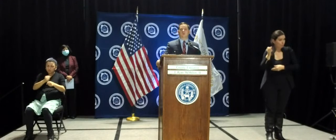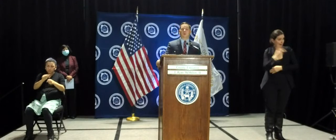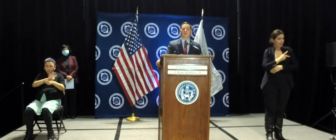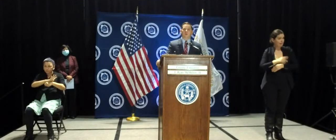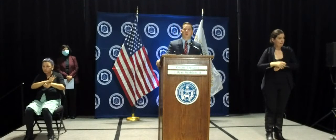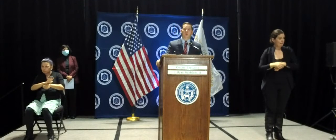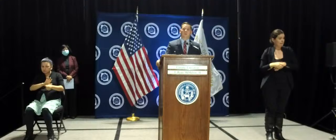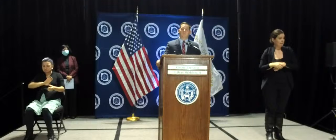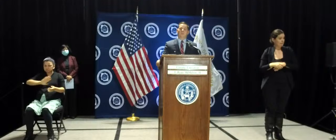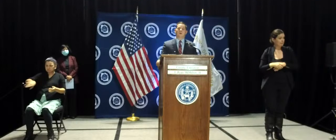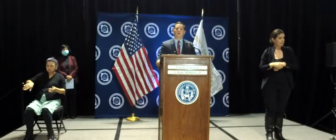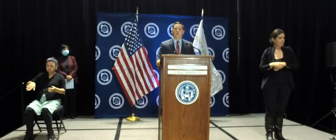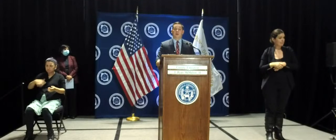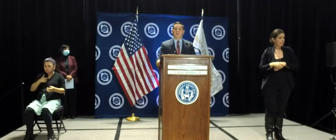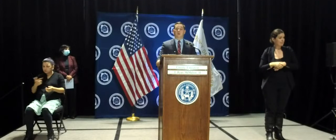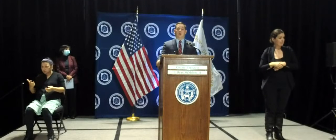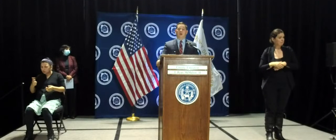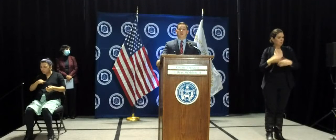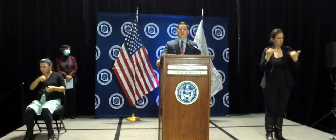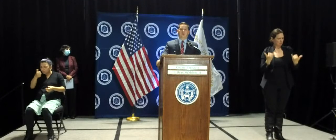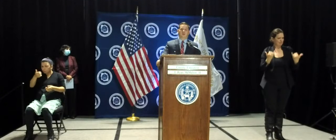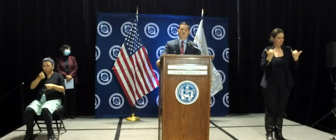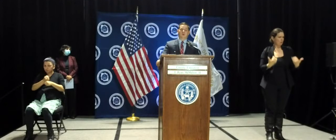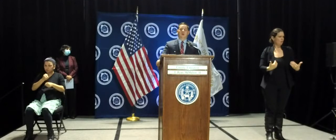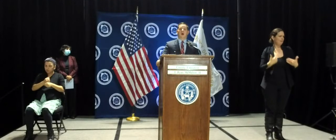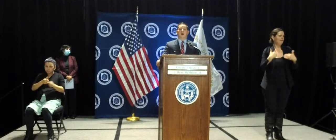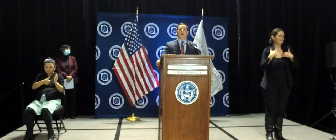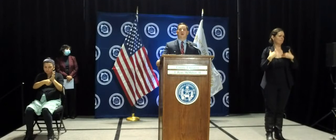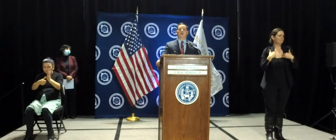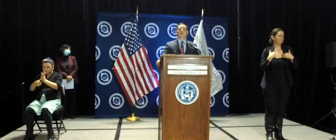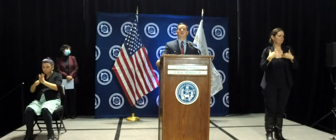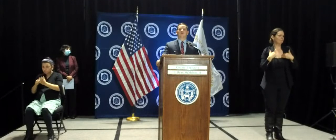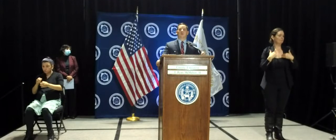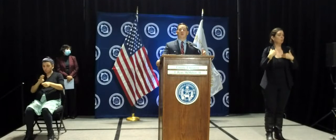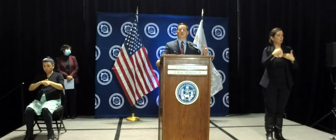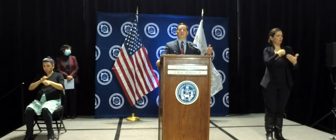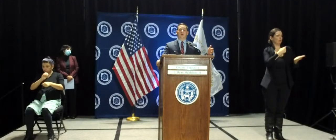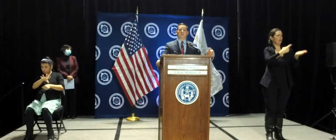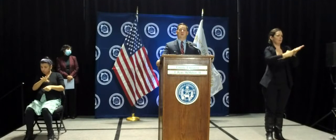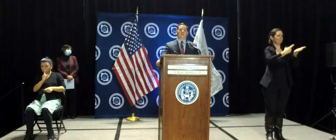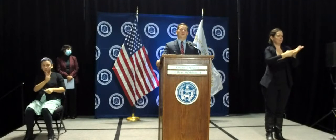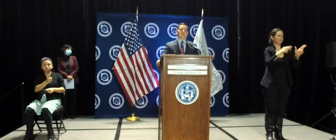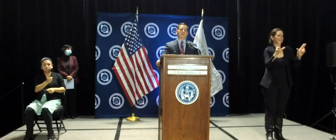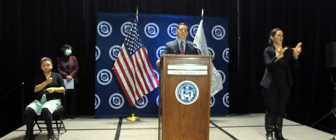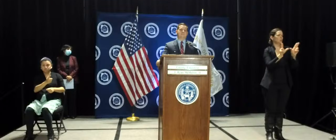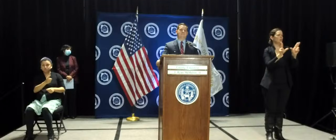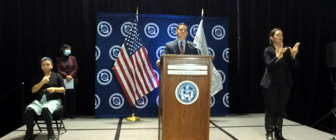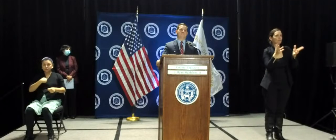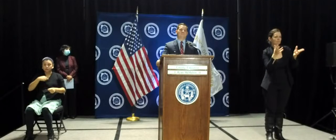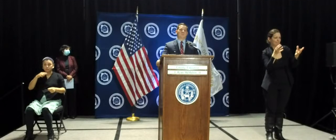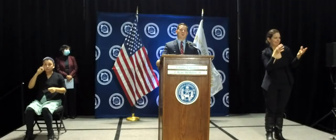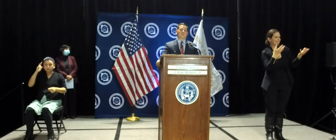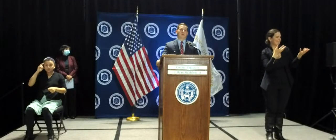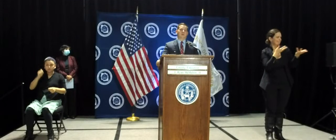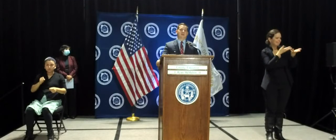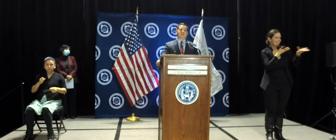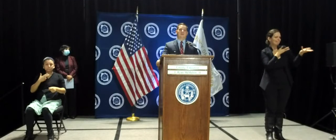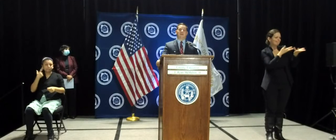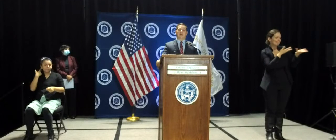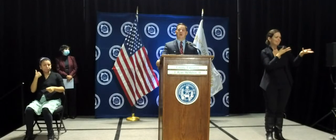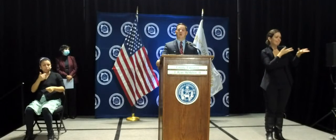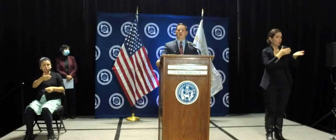today we spoke with the union. We let them know our intentions. In the furlough agreement, I believe there was